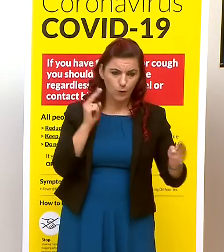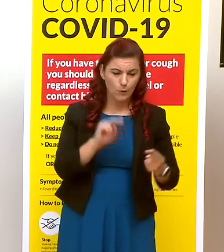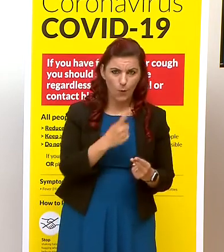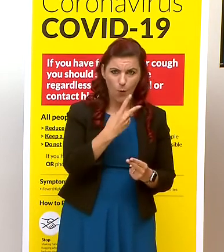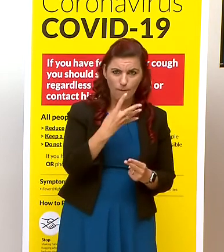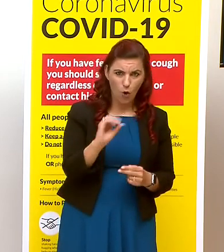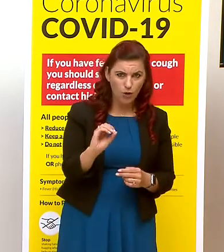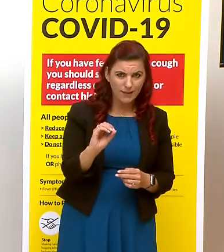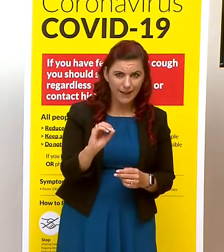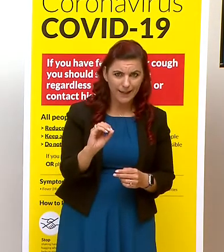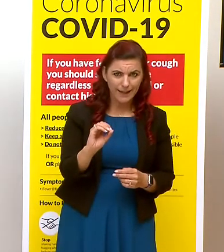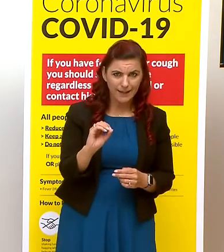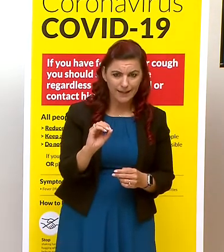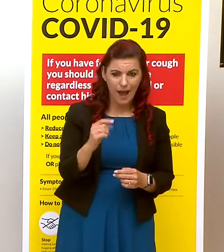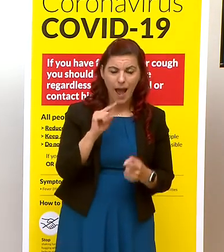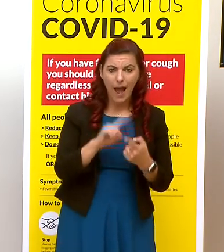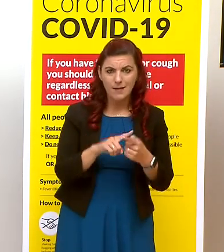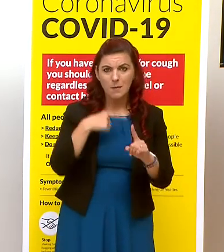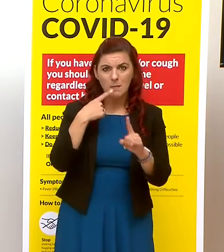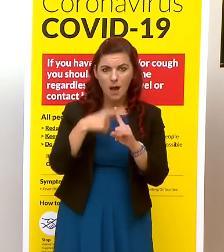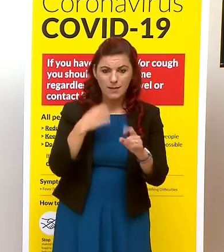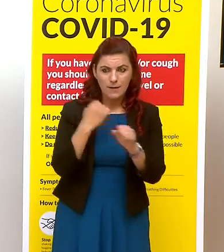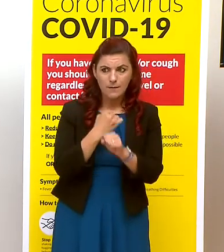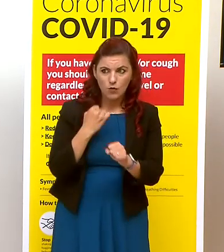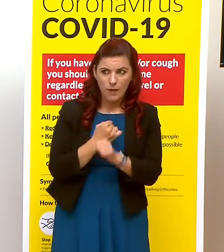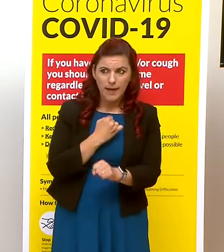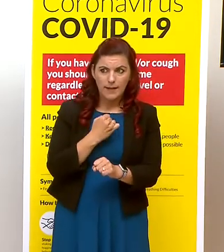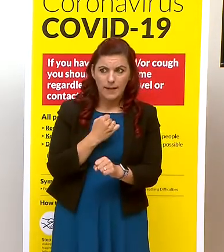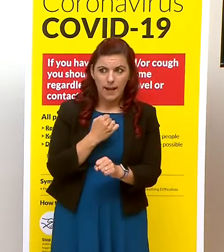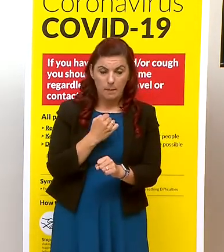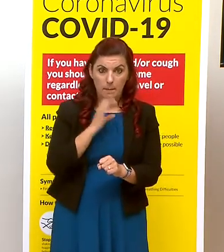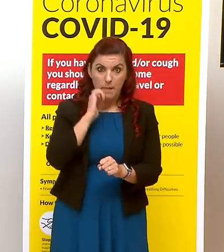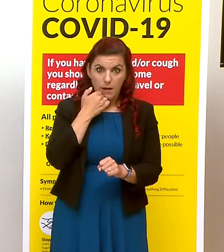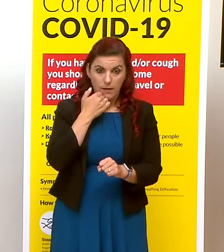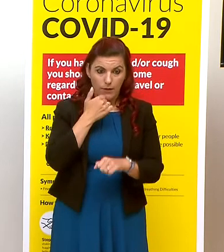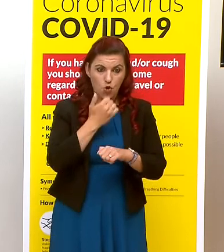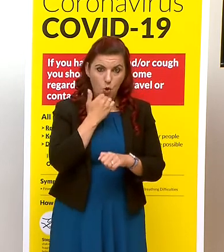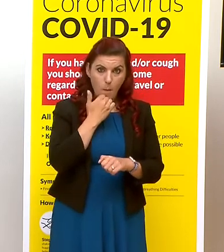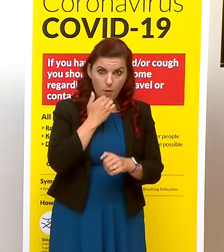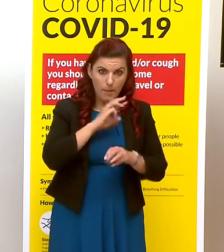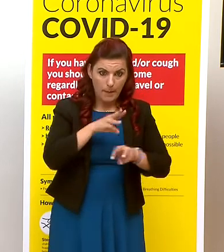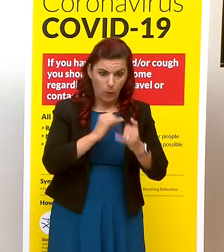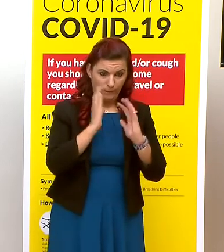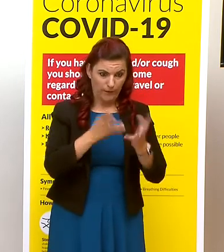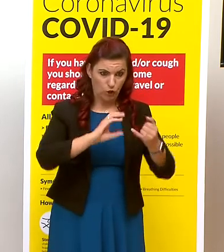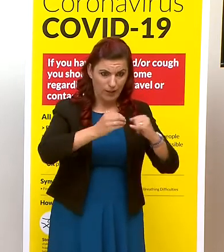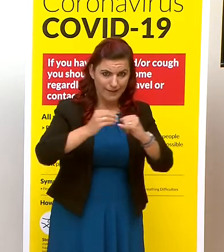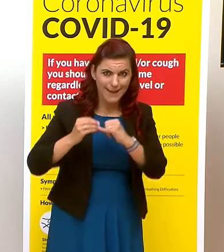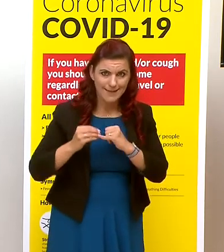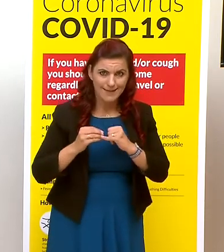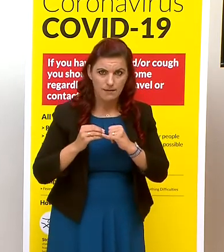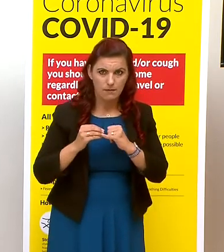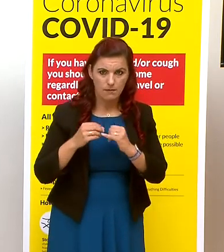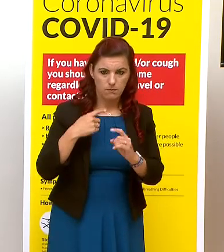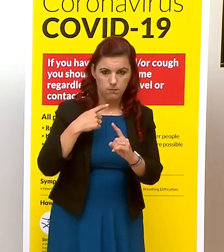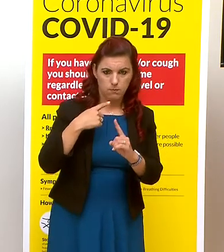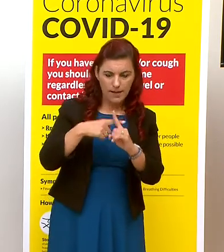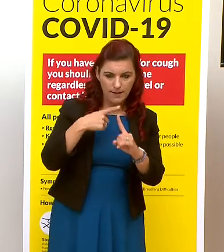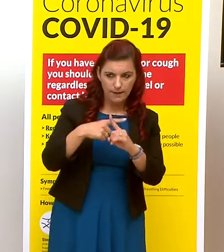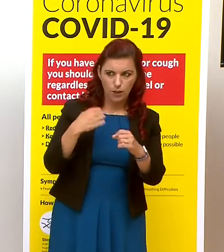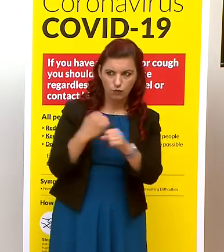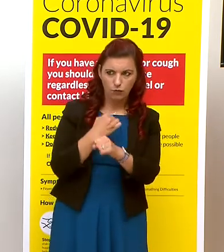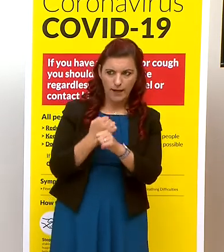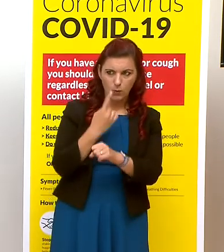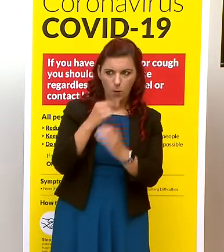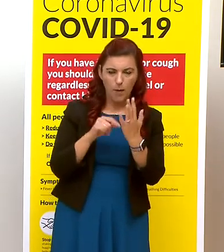879. And the positivity rate of the testing, the volume of testing has gone down because of the reduced number of people referred for testing because of,